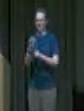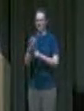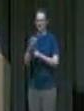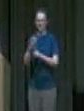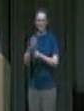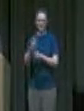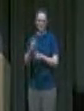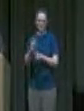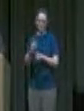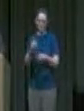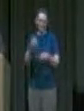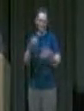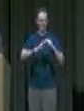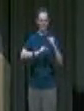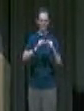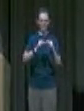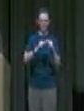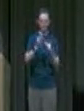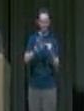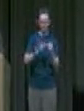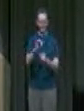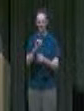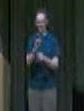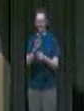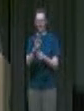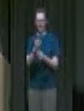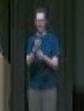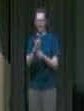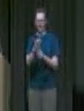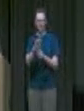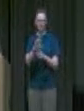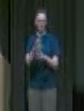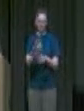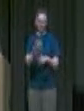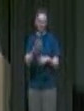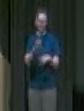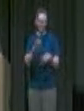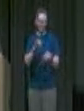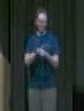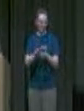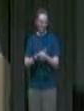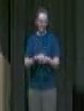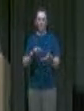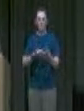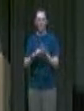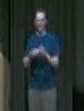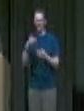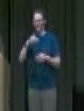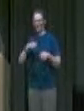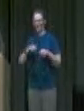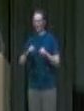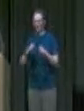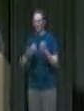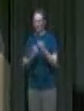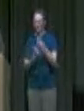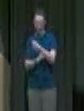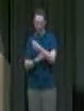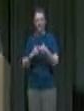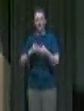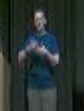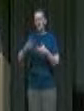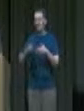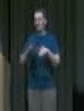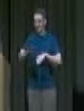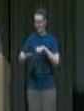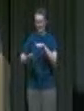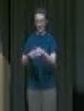pool. By infrastructure, we mean Front Street Bridge, and our next steps for the project, and then a quick mention